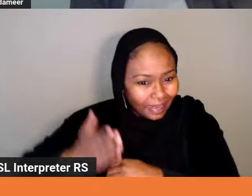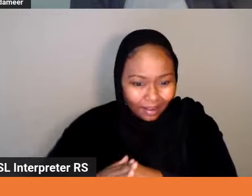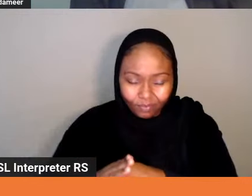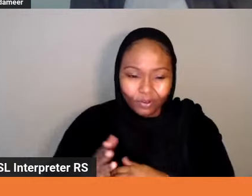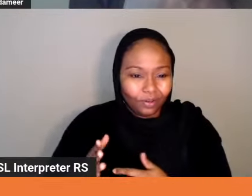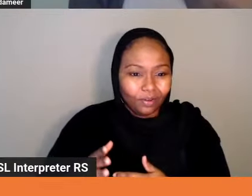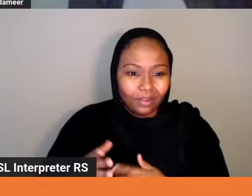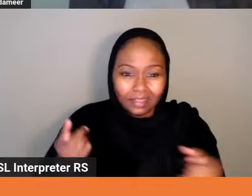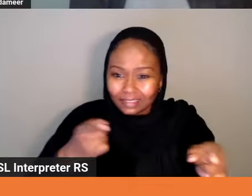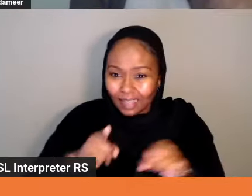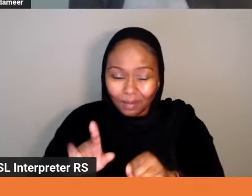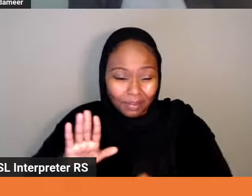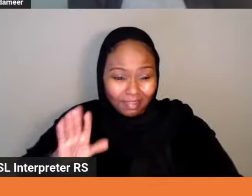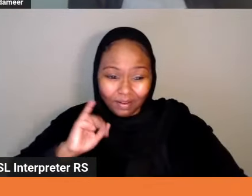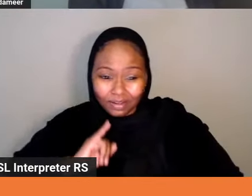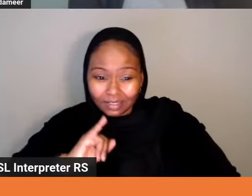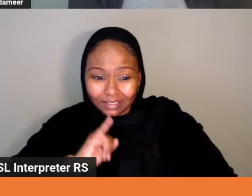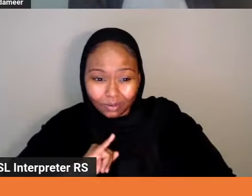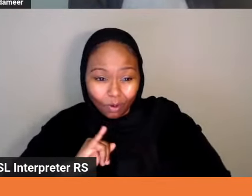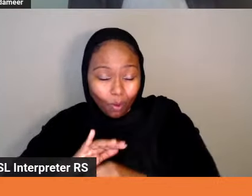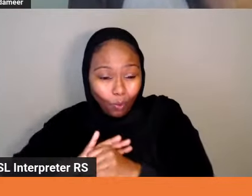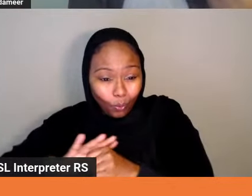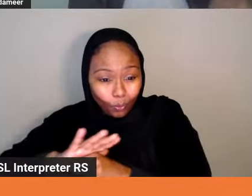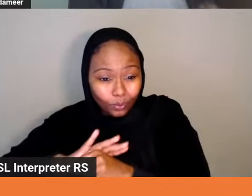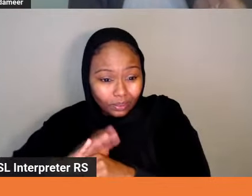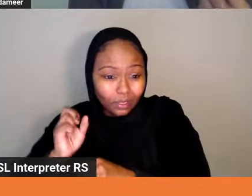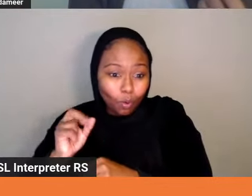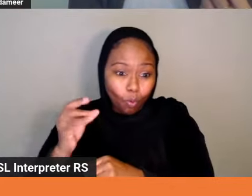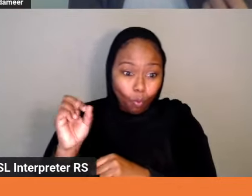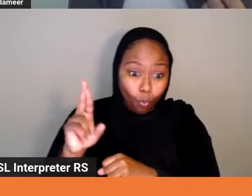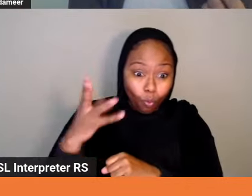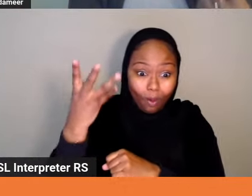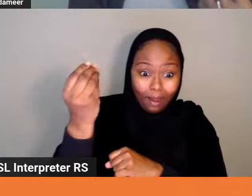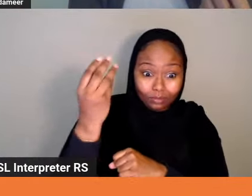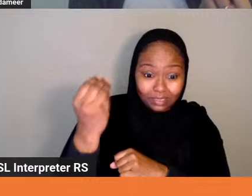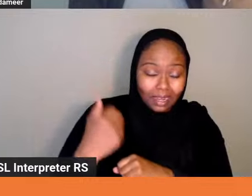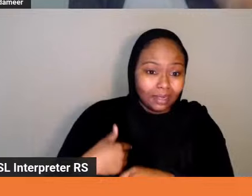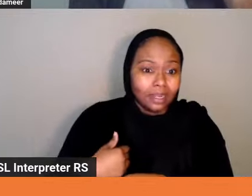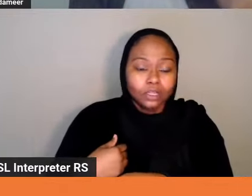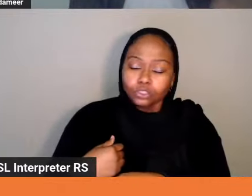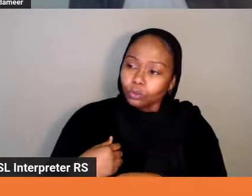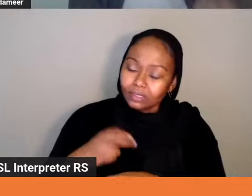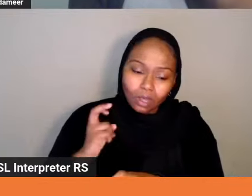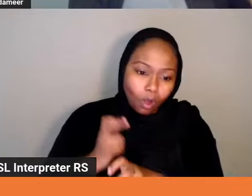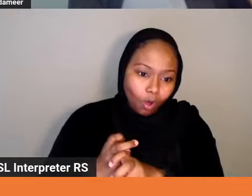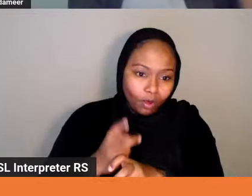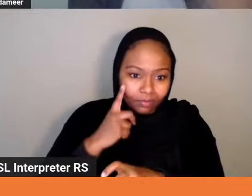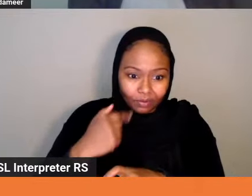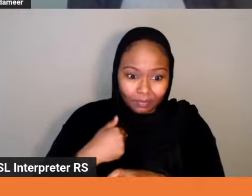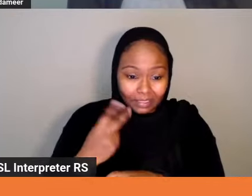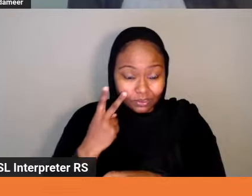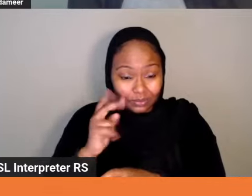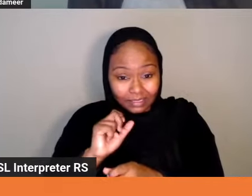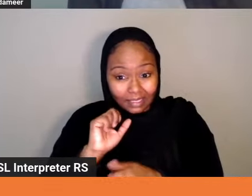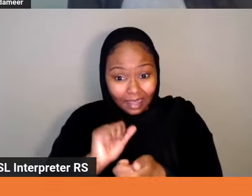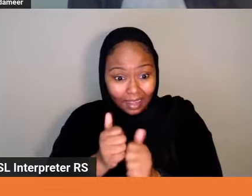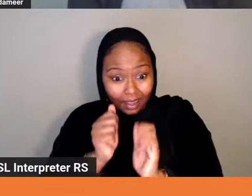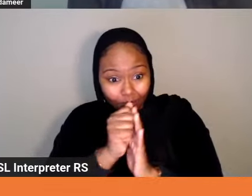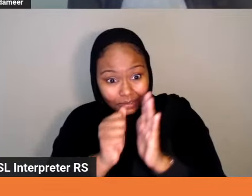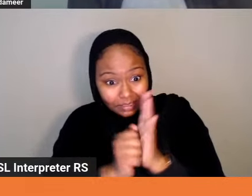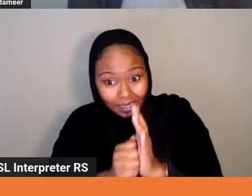in the local system, not outside. So it's really very difficult to see how states are